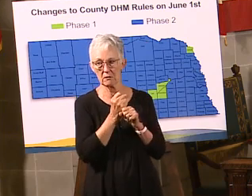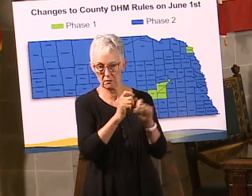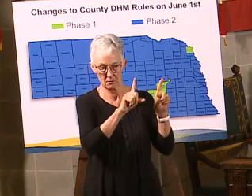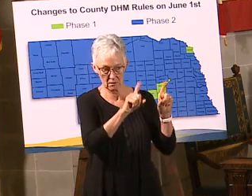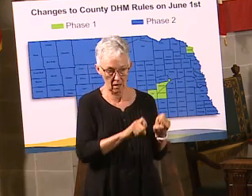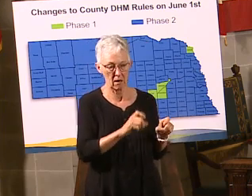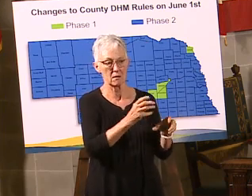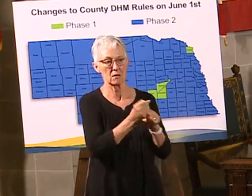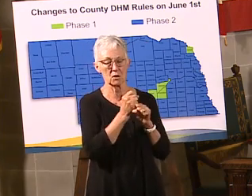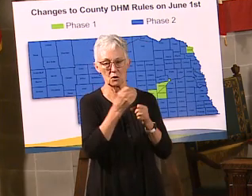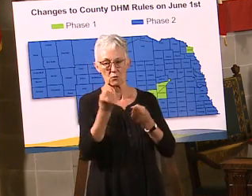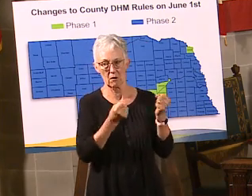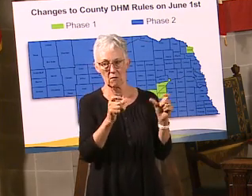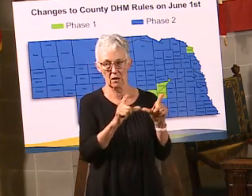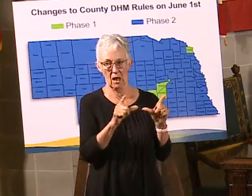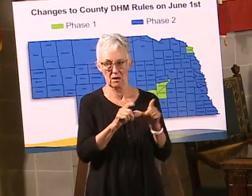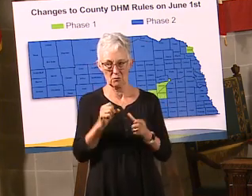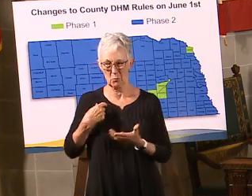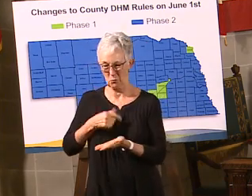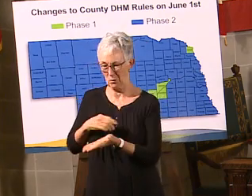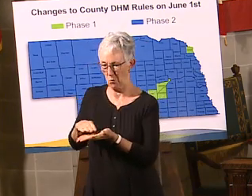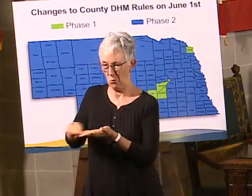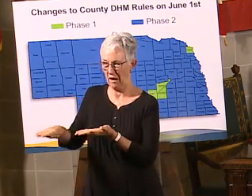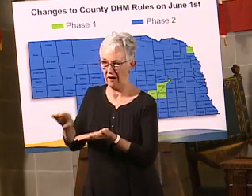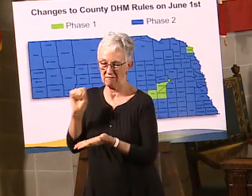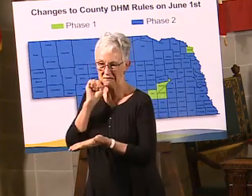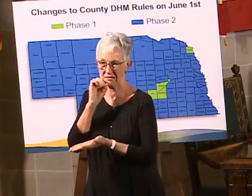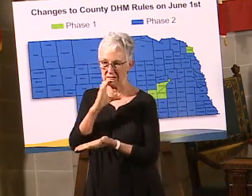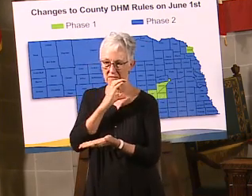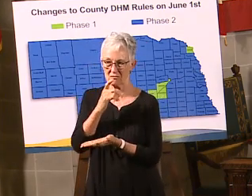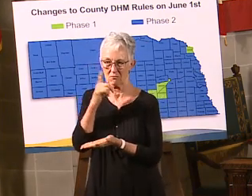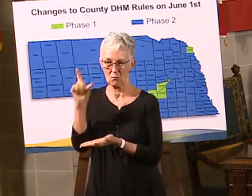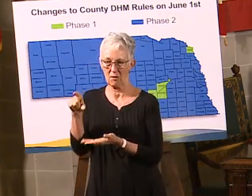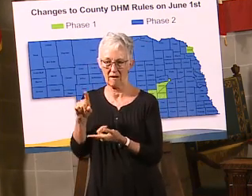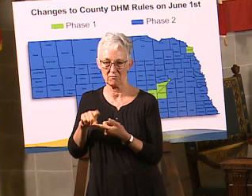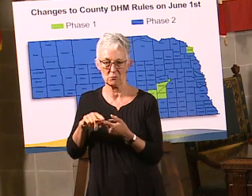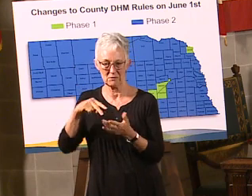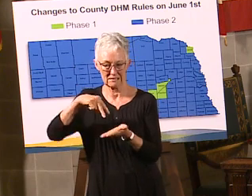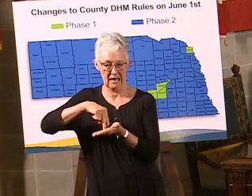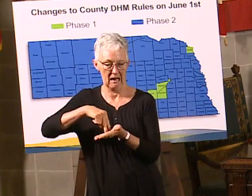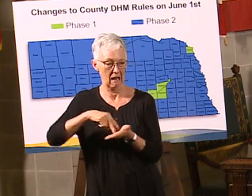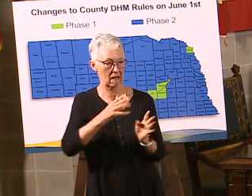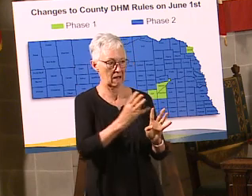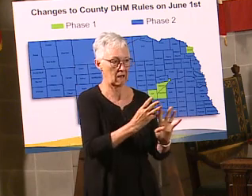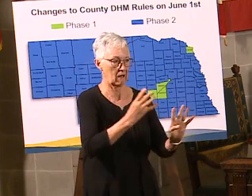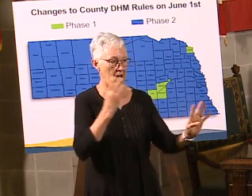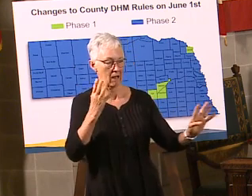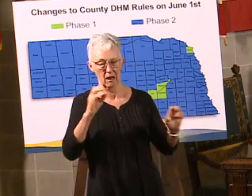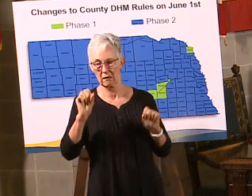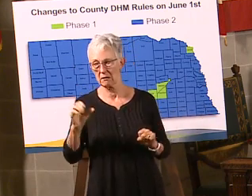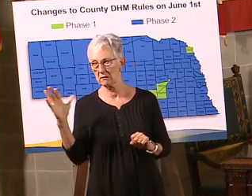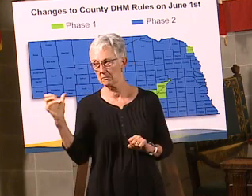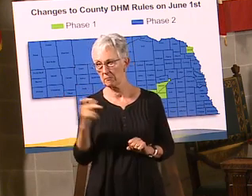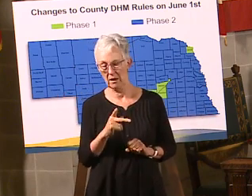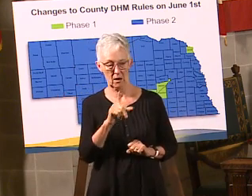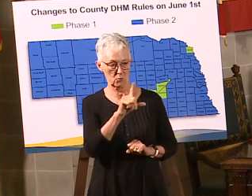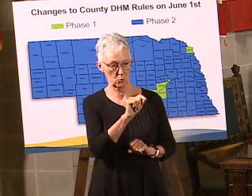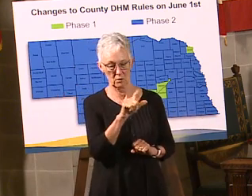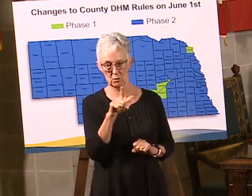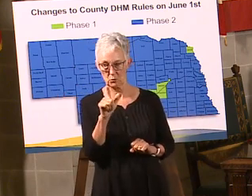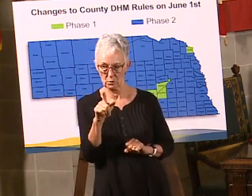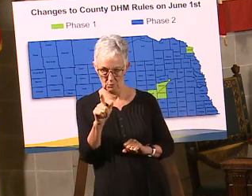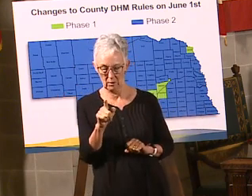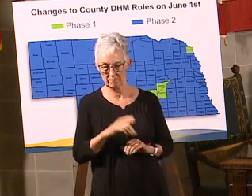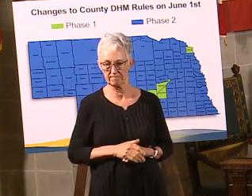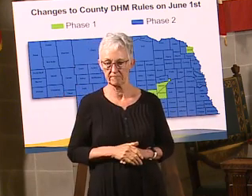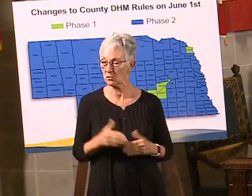those for our seniors so that they will not have to wait in line, and we'll be able to come back in 2021 to be able to get their driver's license. So with that, Rhonda, I'm going to go ahead and